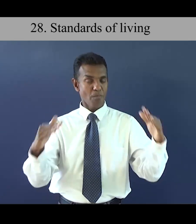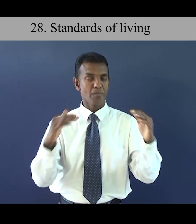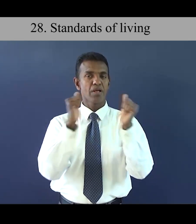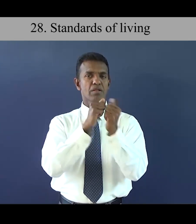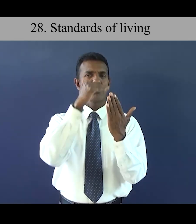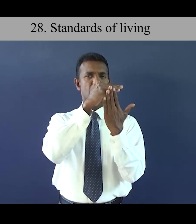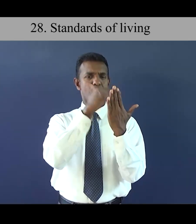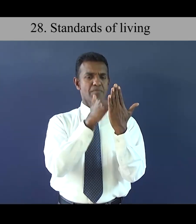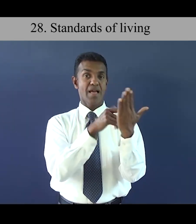people.